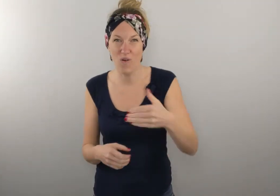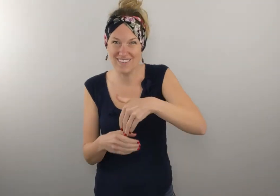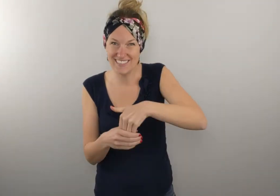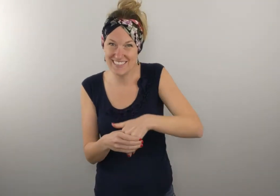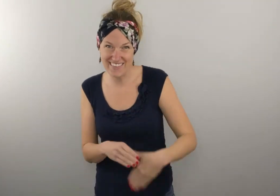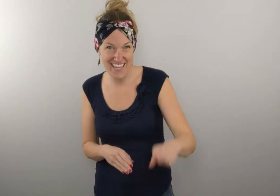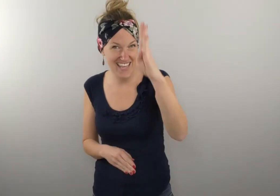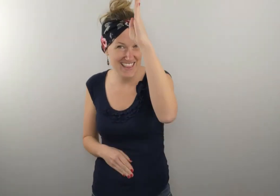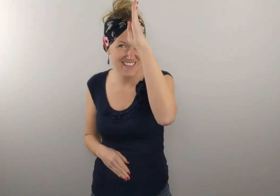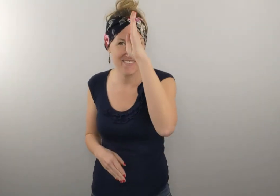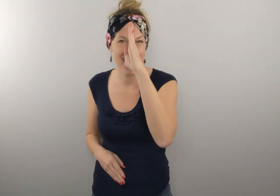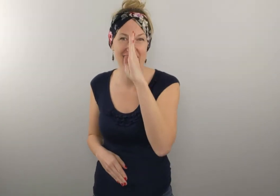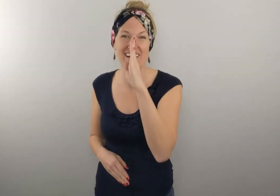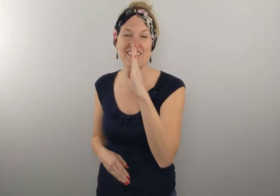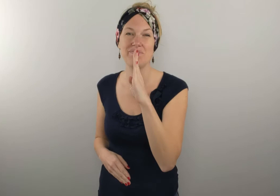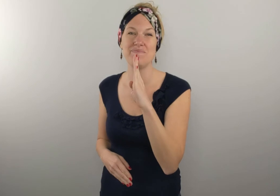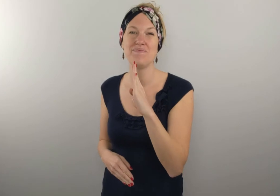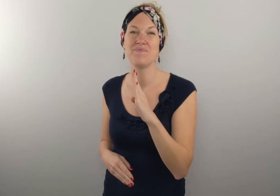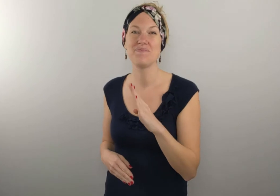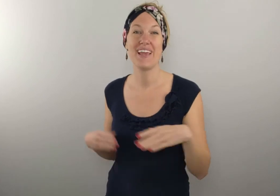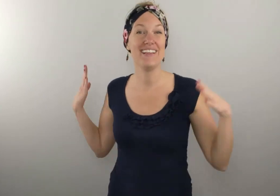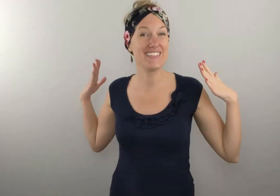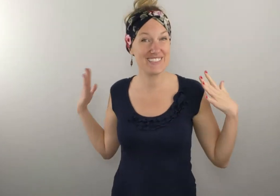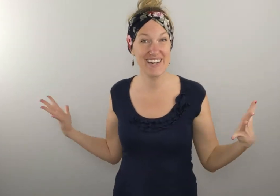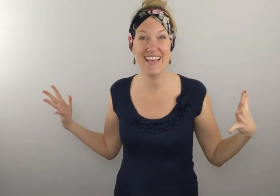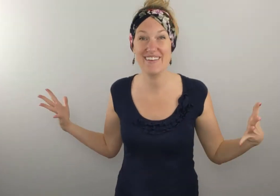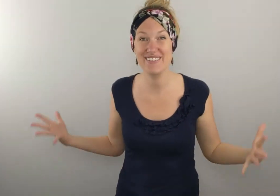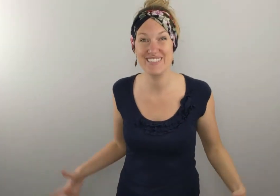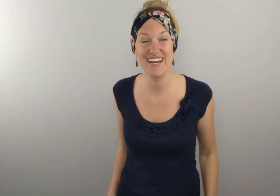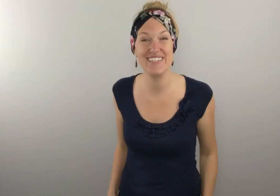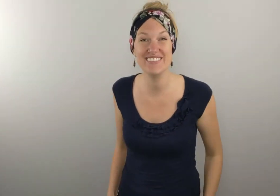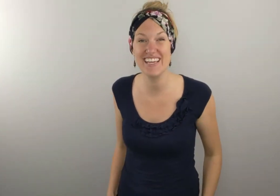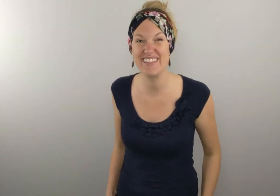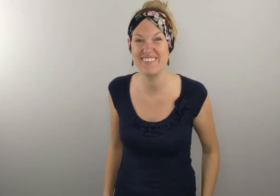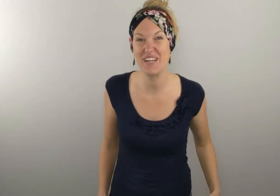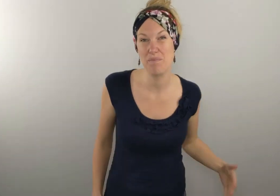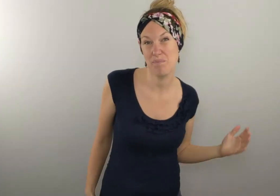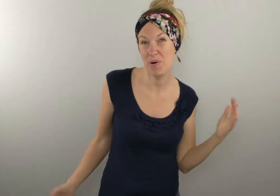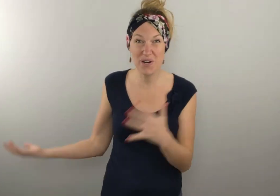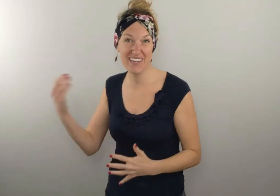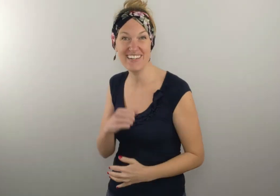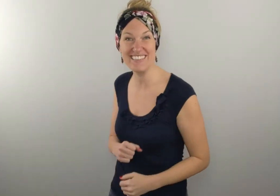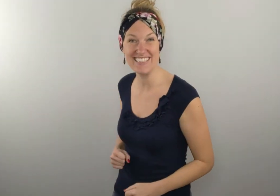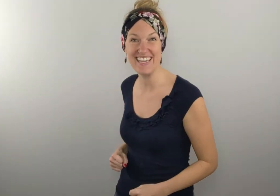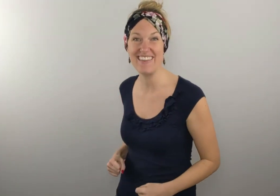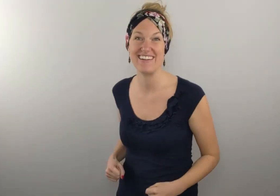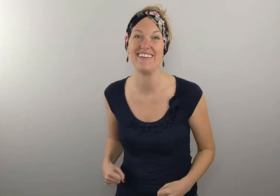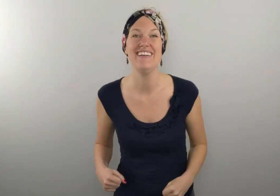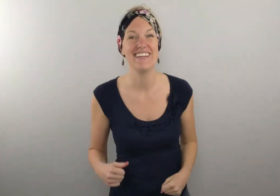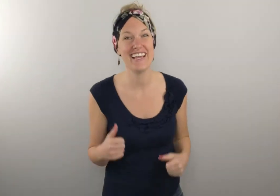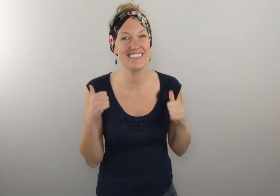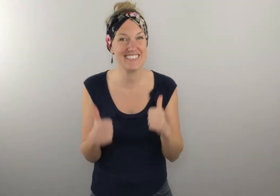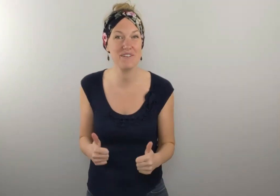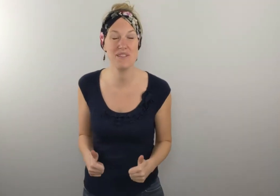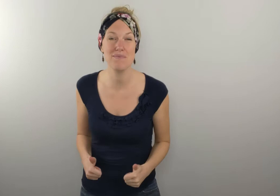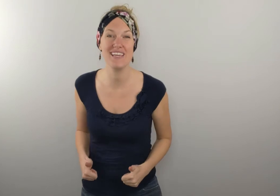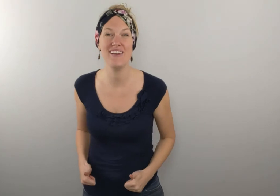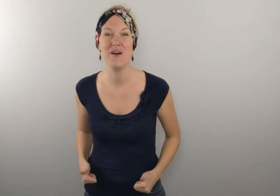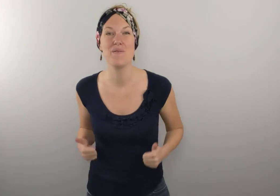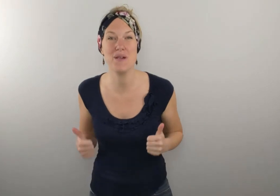holds within the veil. Okay, let's try that a few times, and then we're going to put it all together. Okay, stick with me. We will